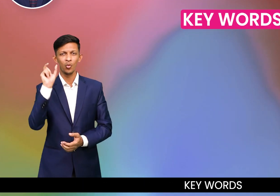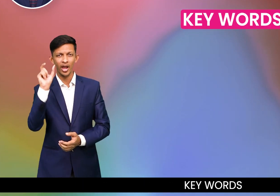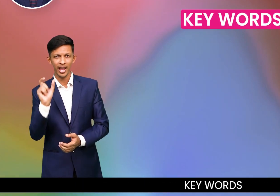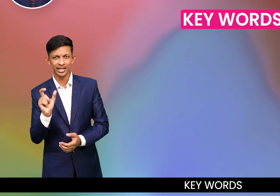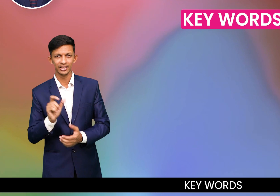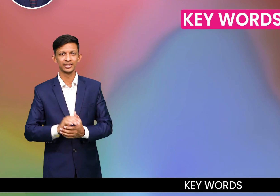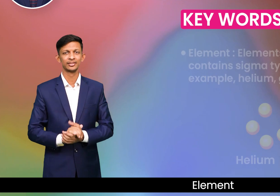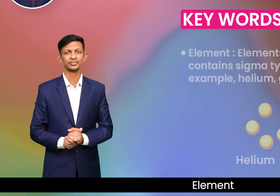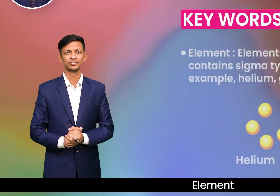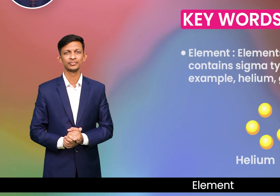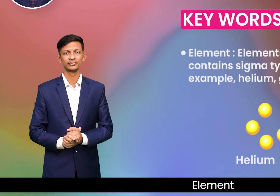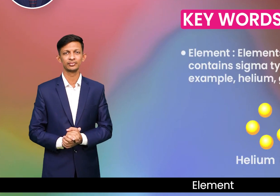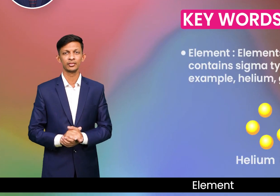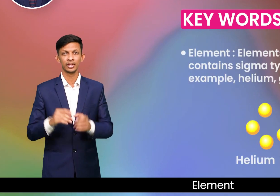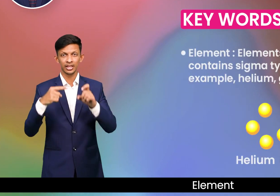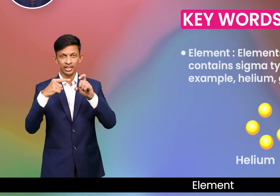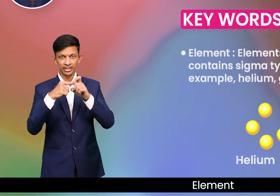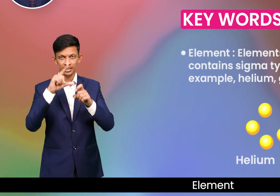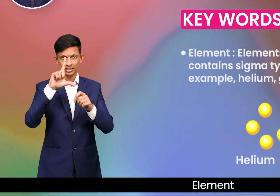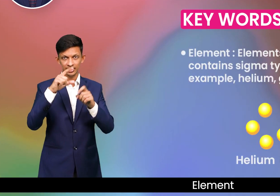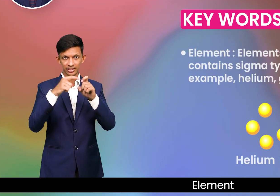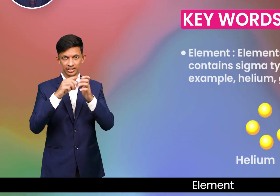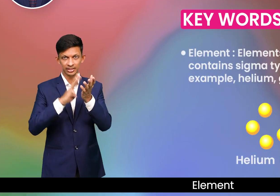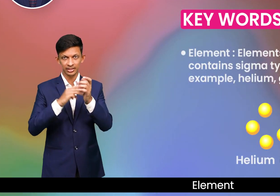Keywords: element,